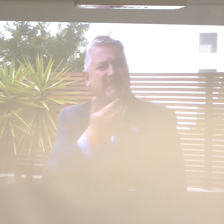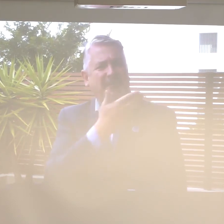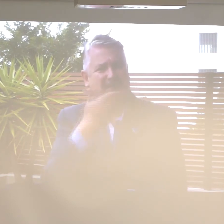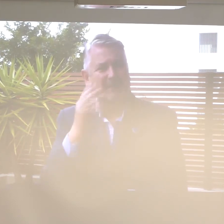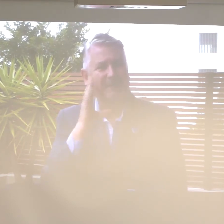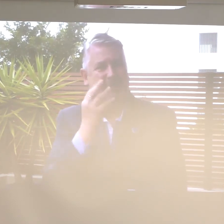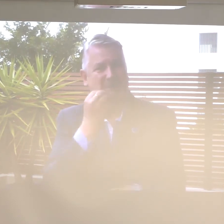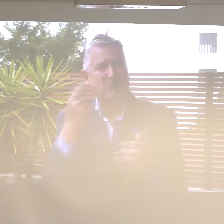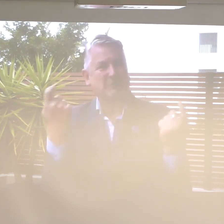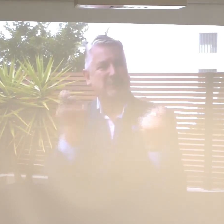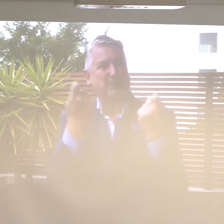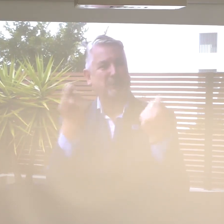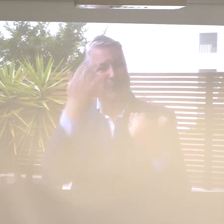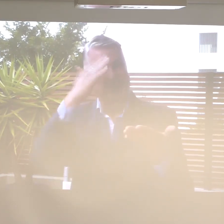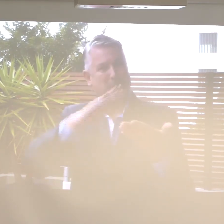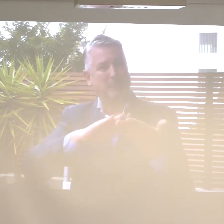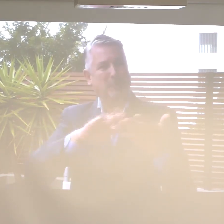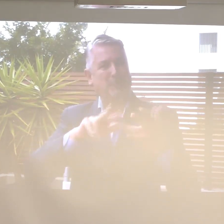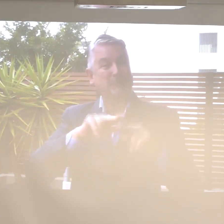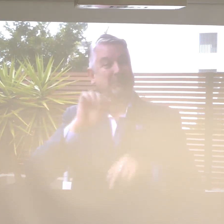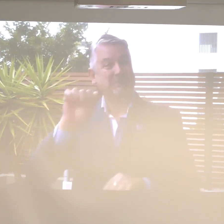that. Have a lovely afternoon celebration